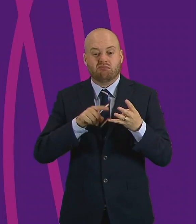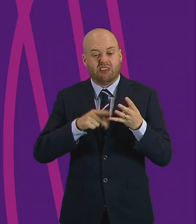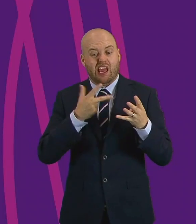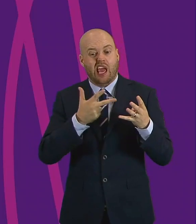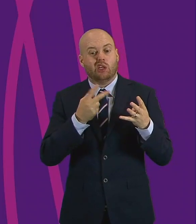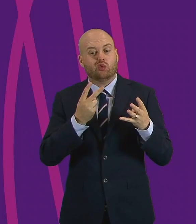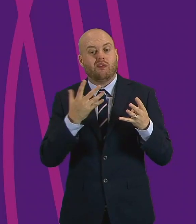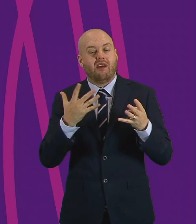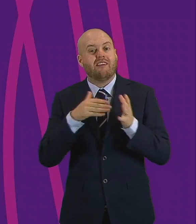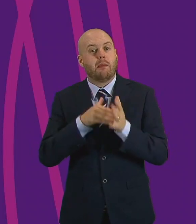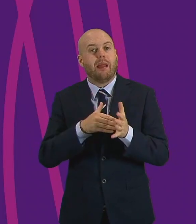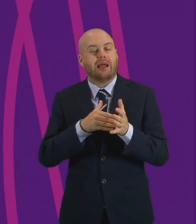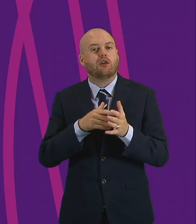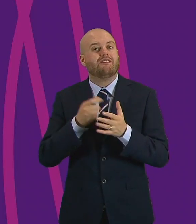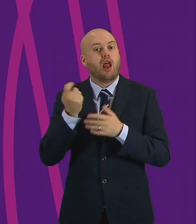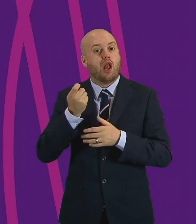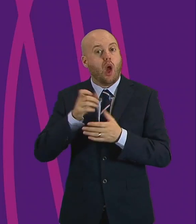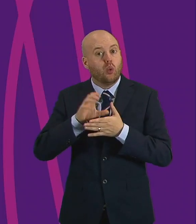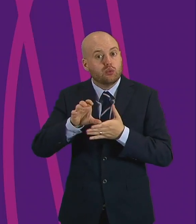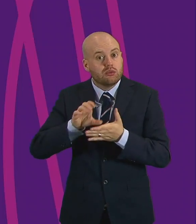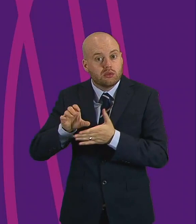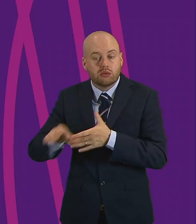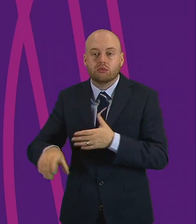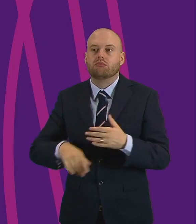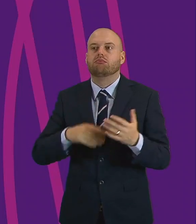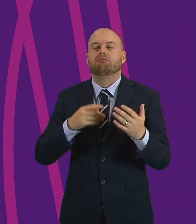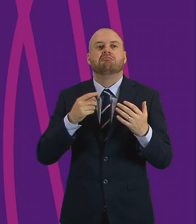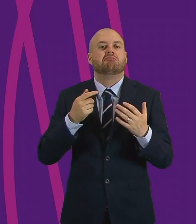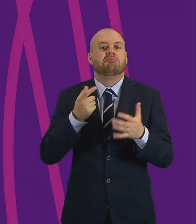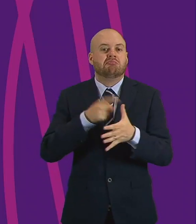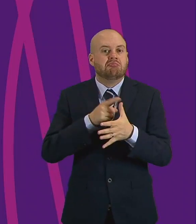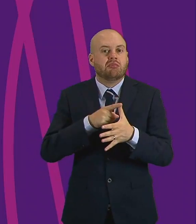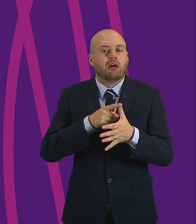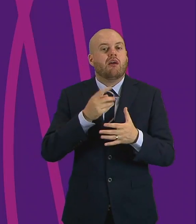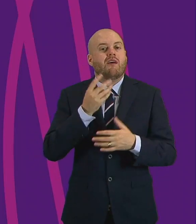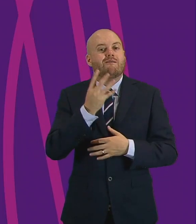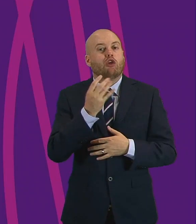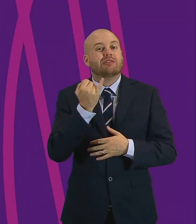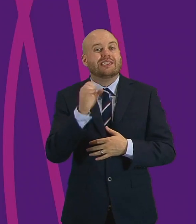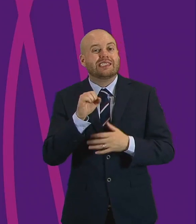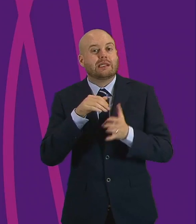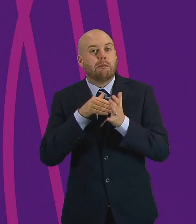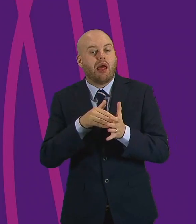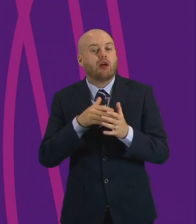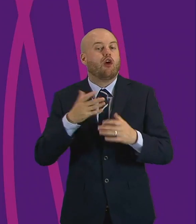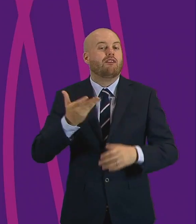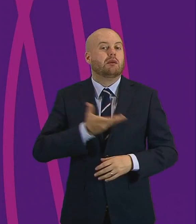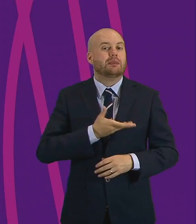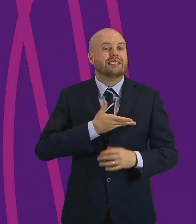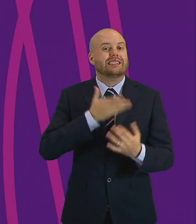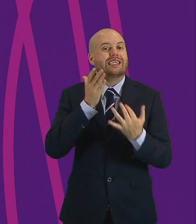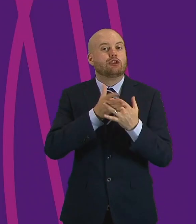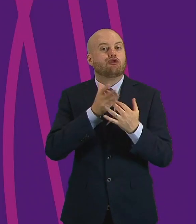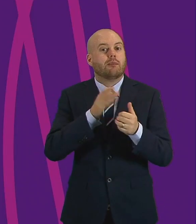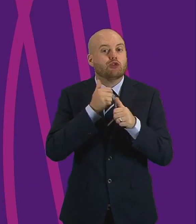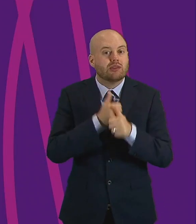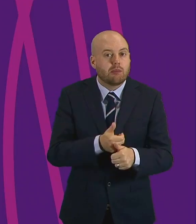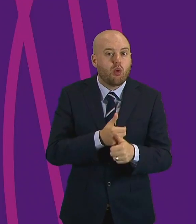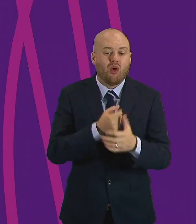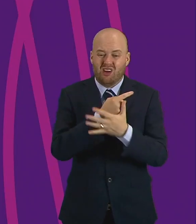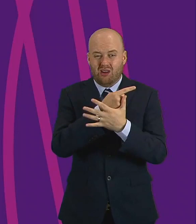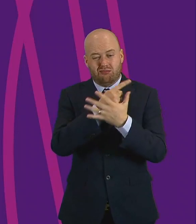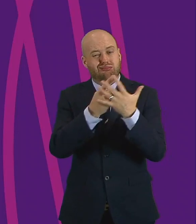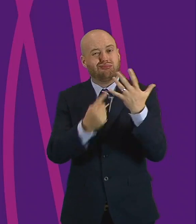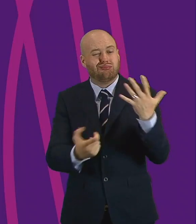bounce-back loans, 460 million of business interruption support, all through the British Business Bank. And all of